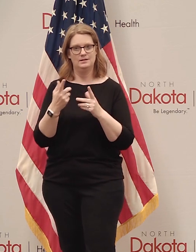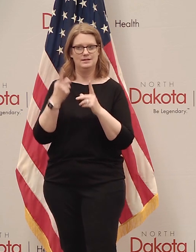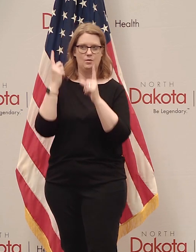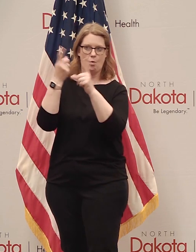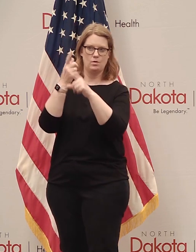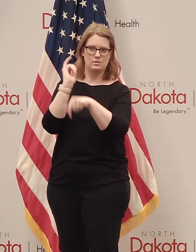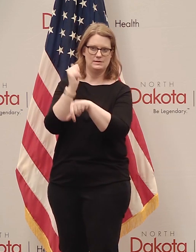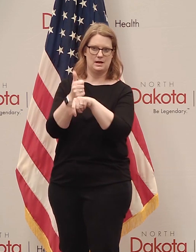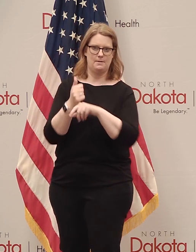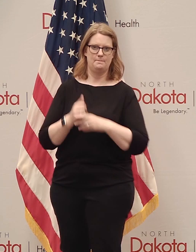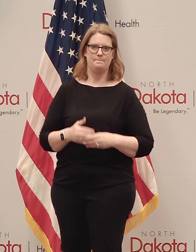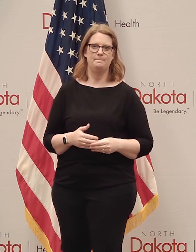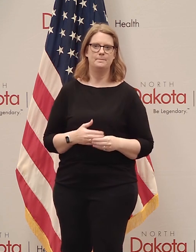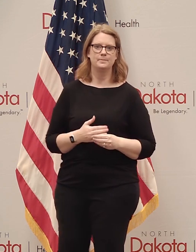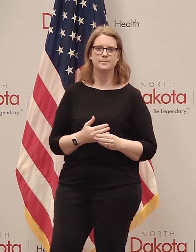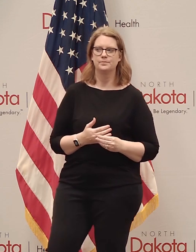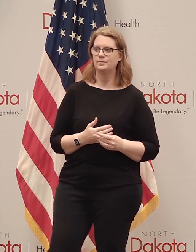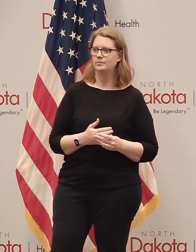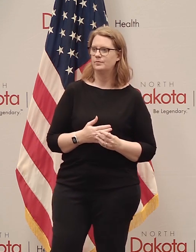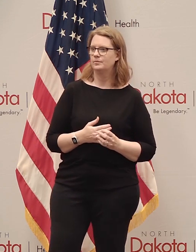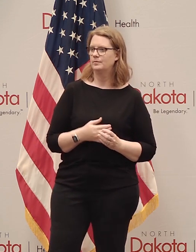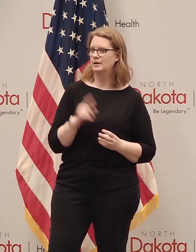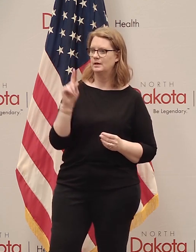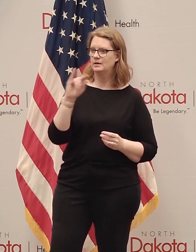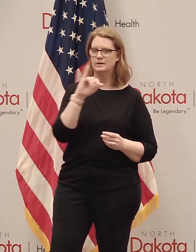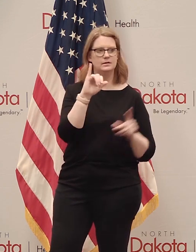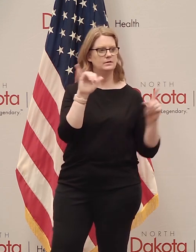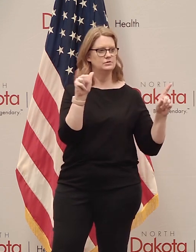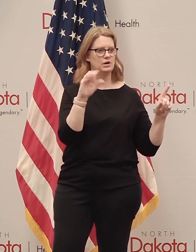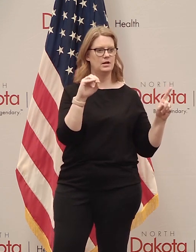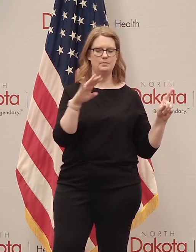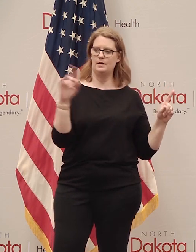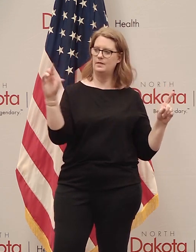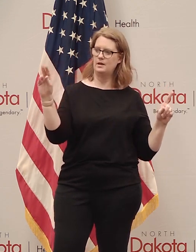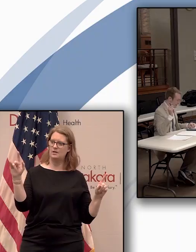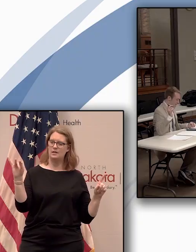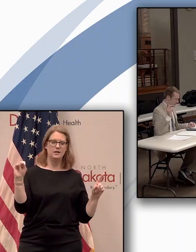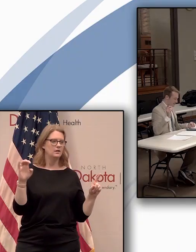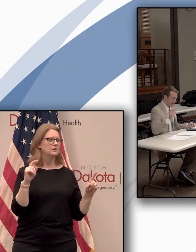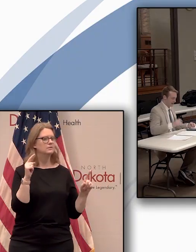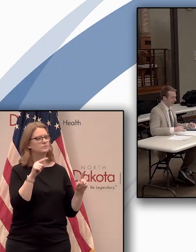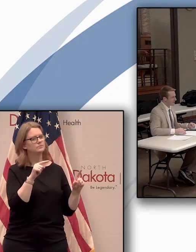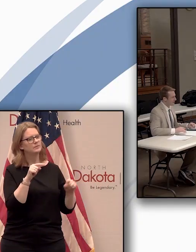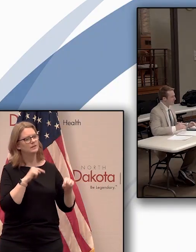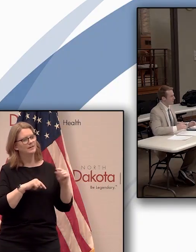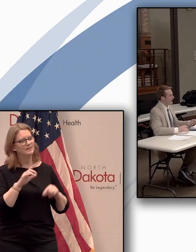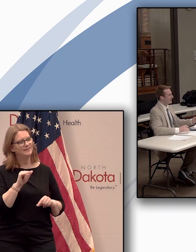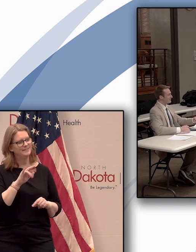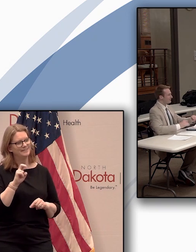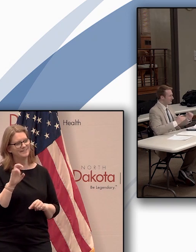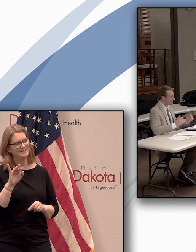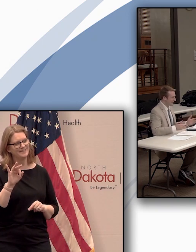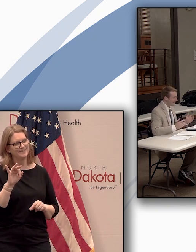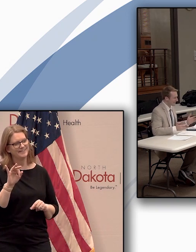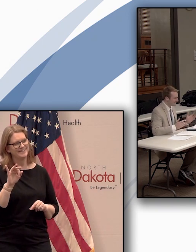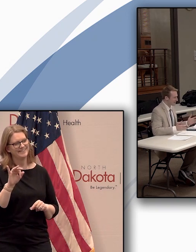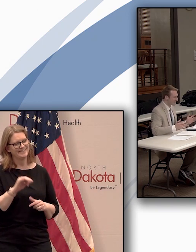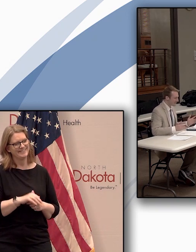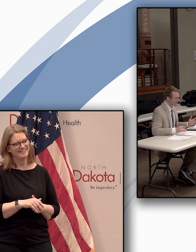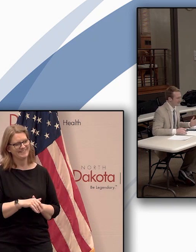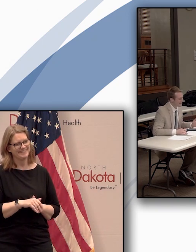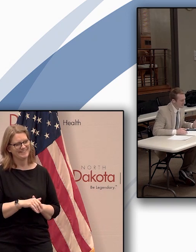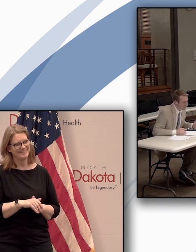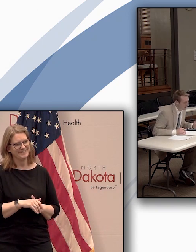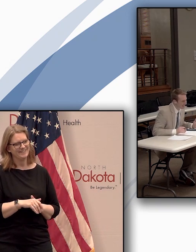set earlier. Okay, I'm going Jacob, then online. Governor, back to CARE 19, while